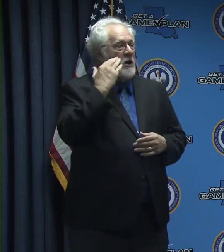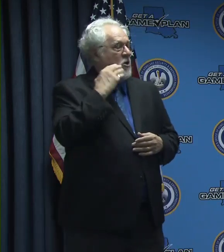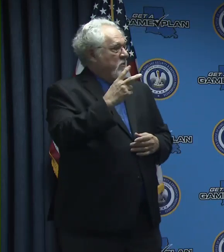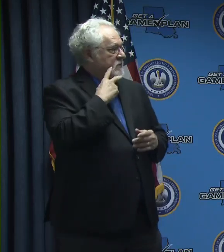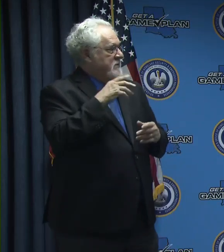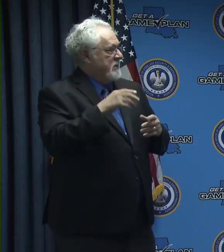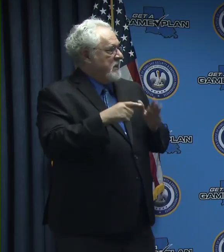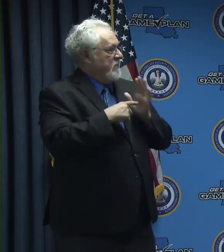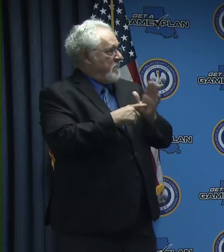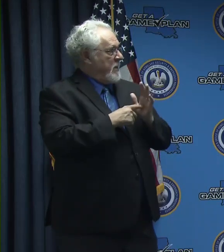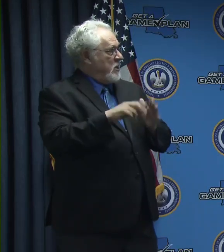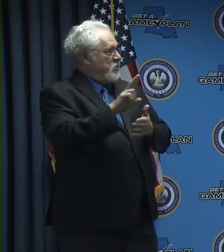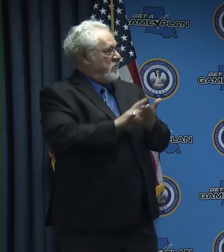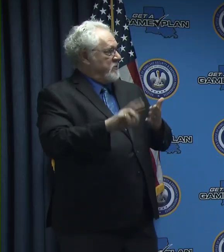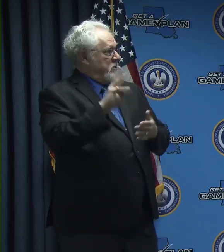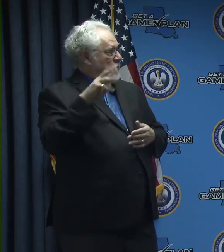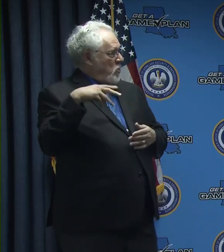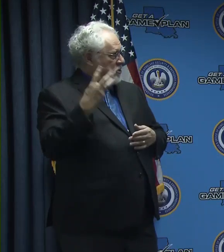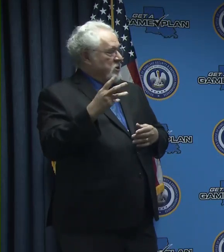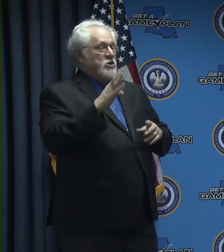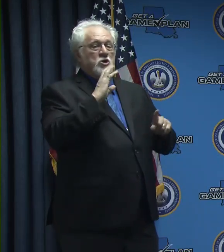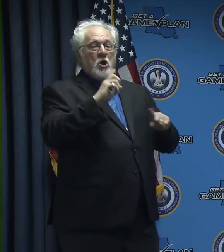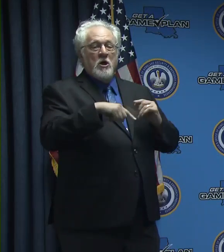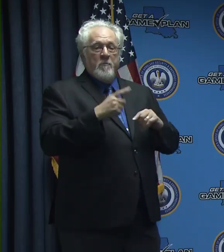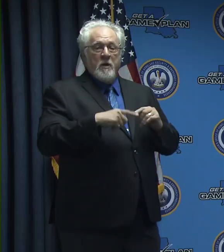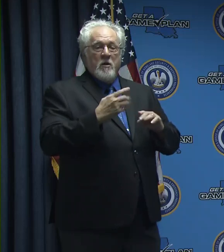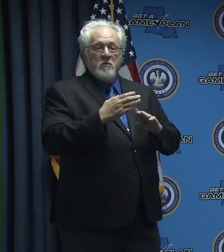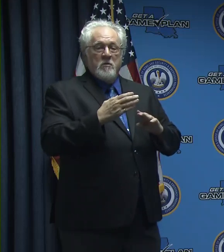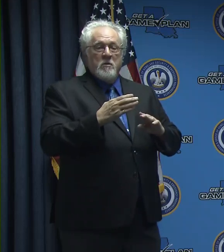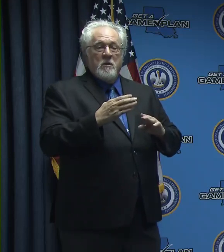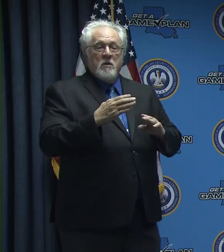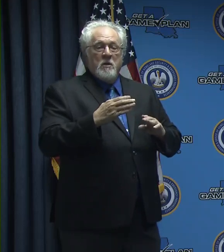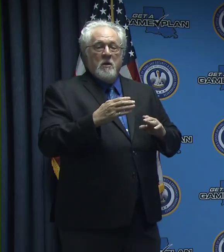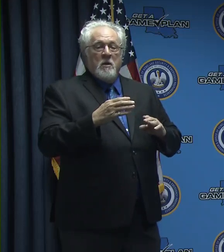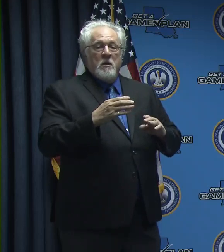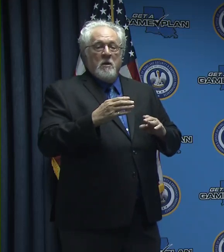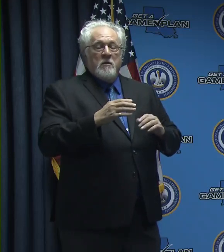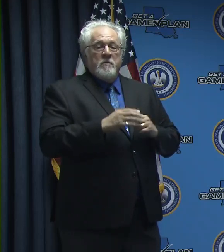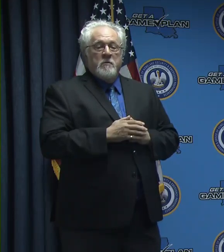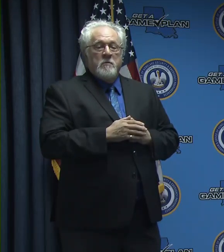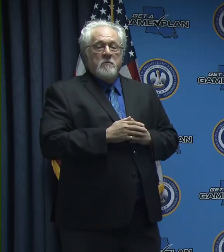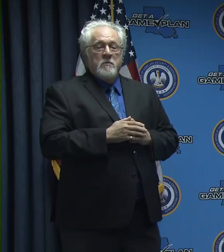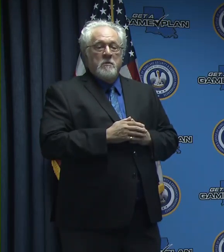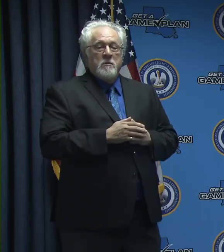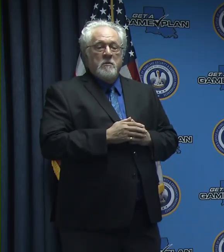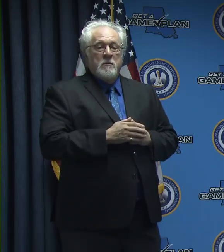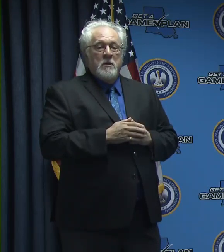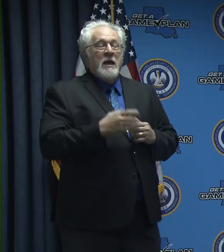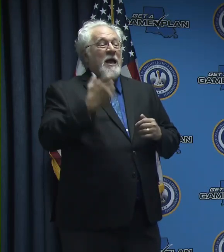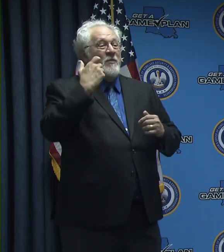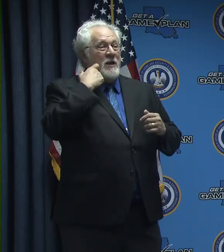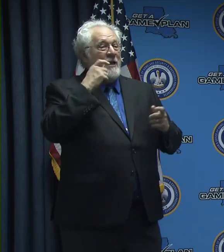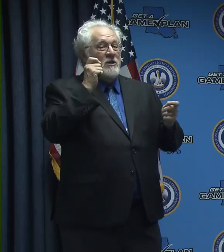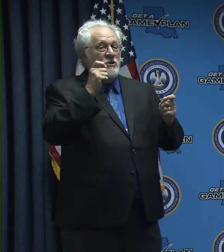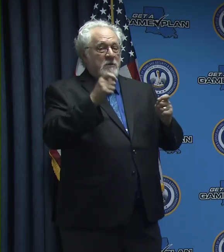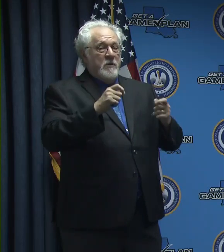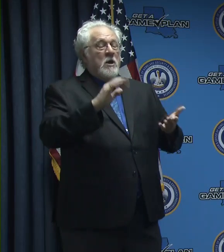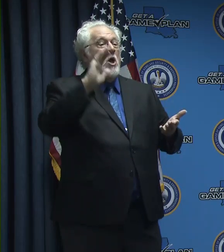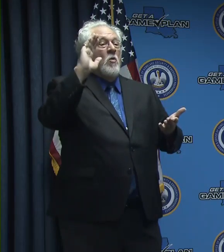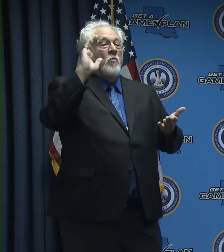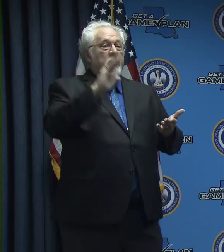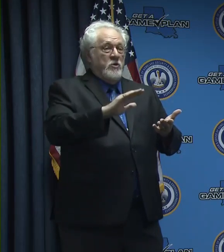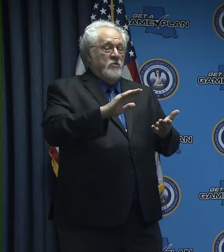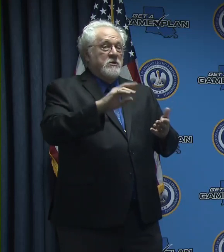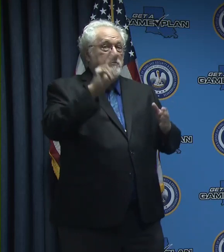the model, the University of Washington model that you've talked about before, that drastically, this latest adjustment drastically reduces the number of